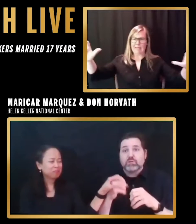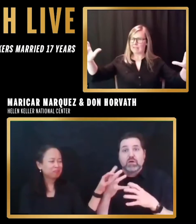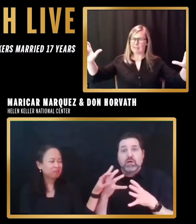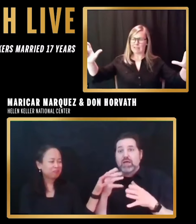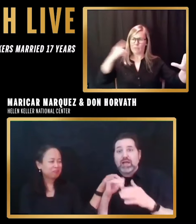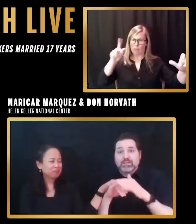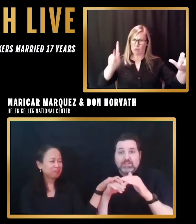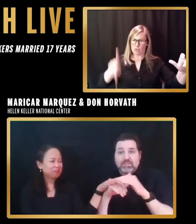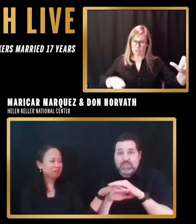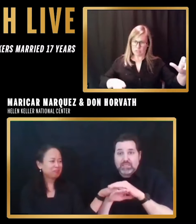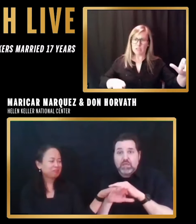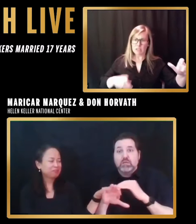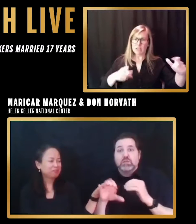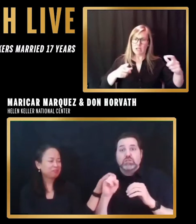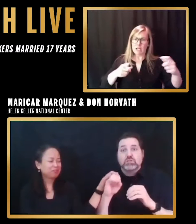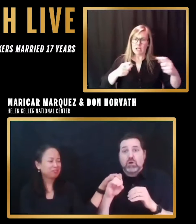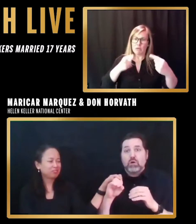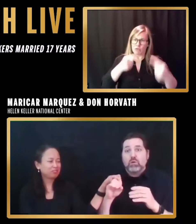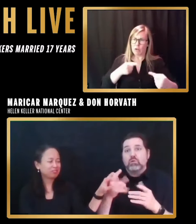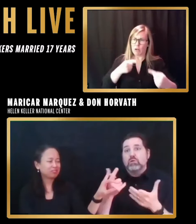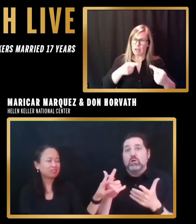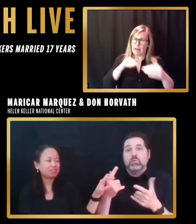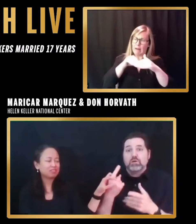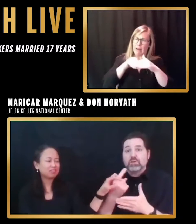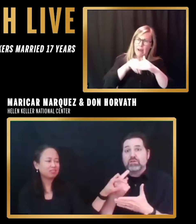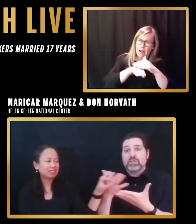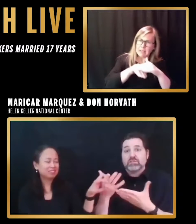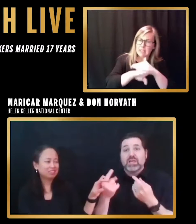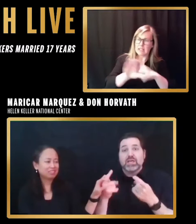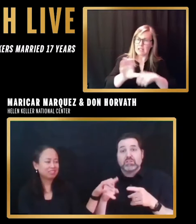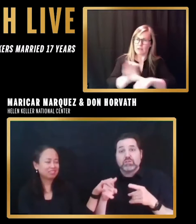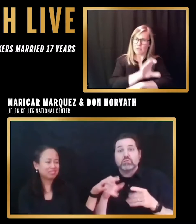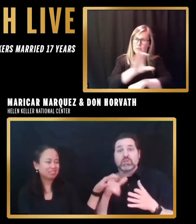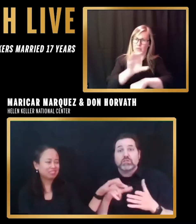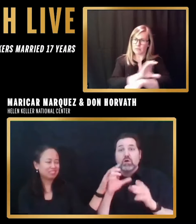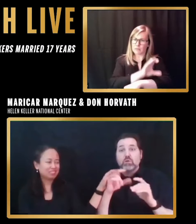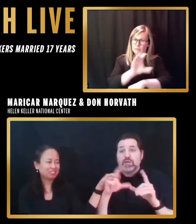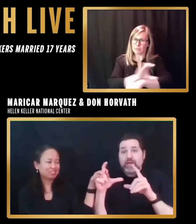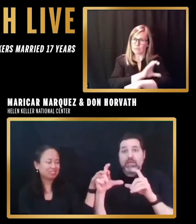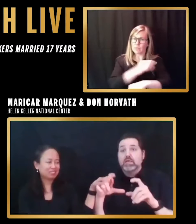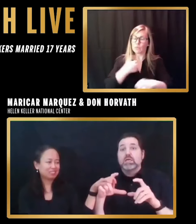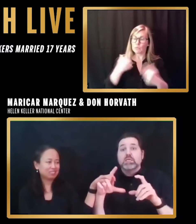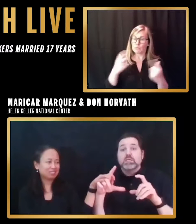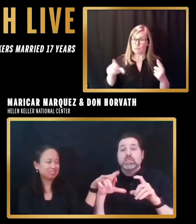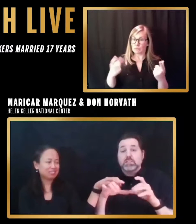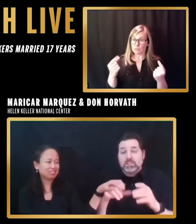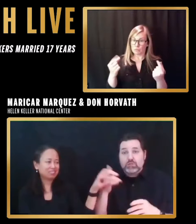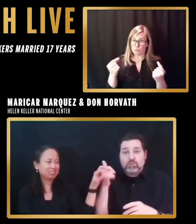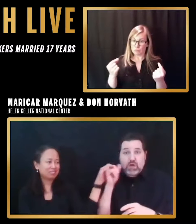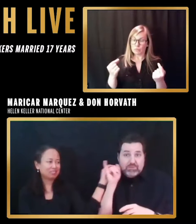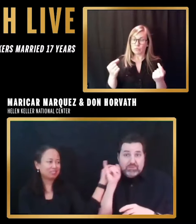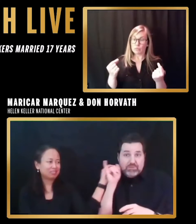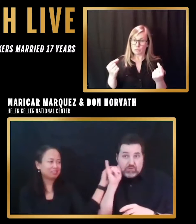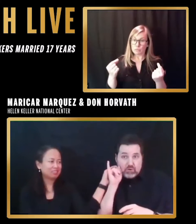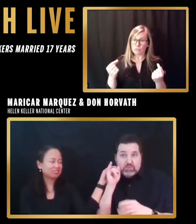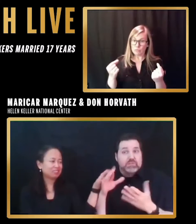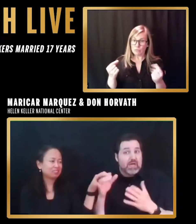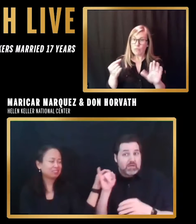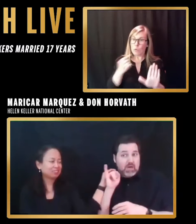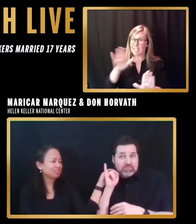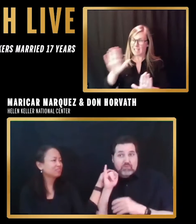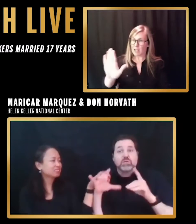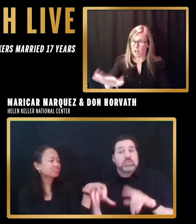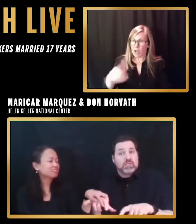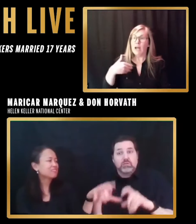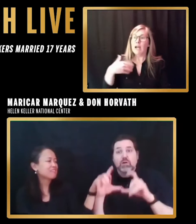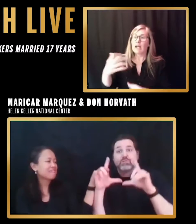problems accessing it. So one of the things that we had to do is I said, okay, get your iPhone, because they had an